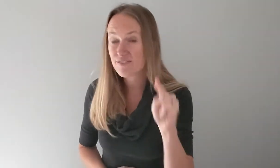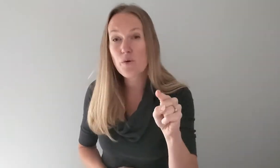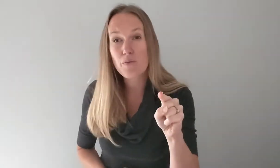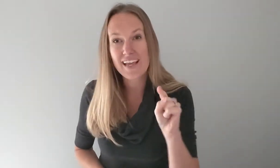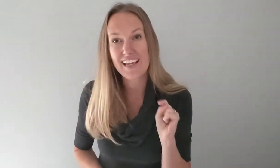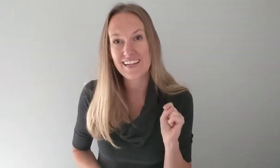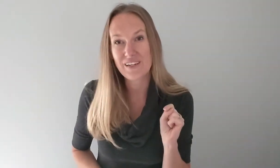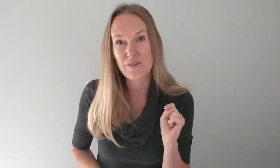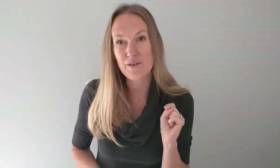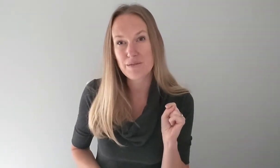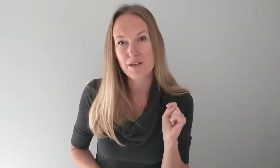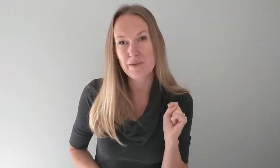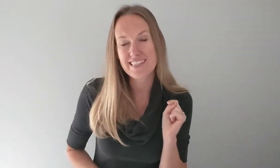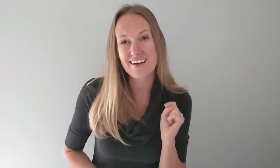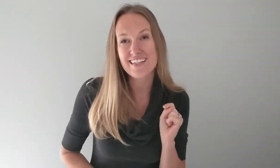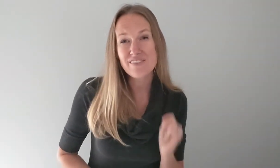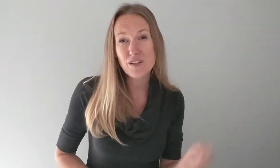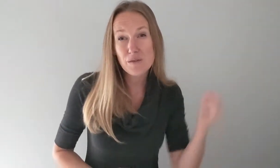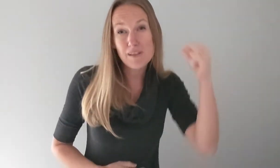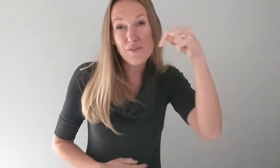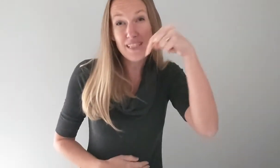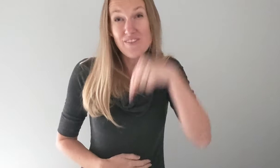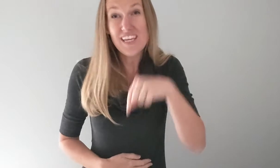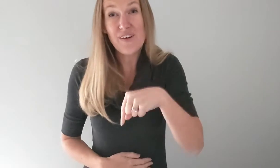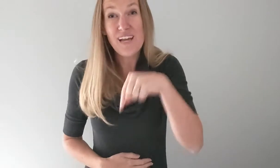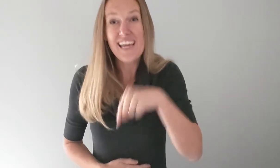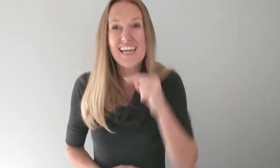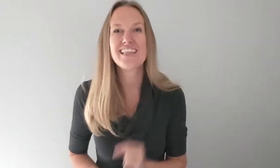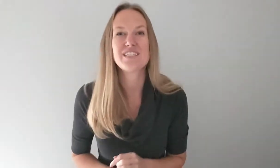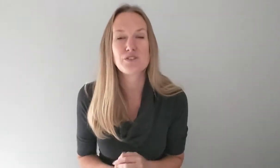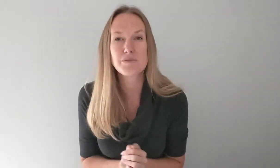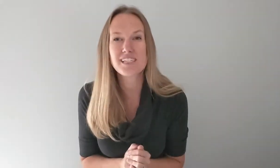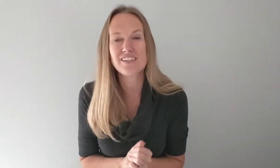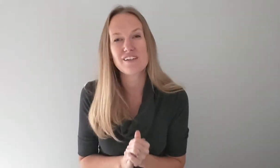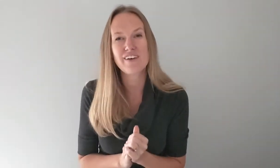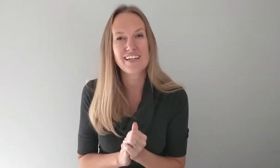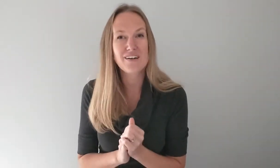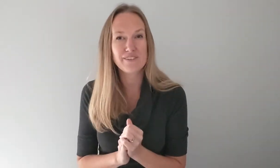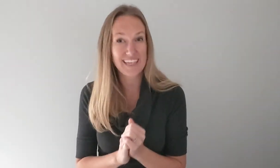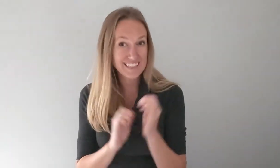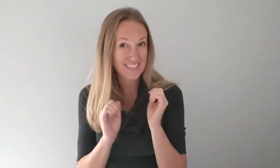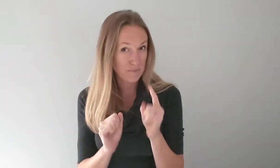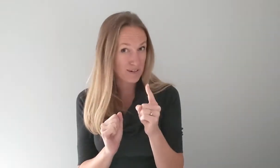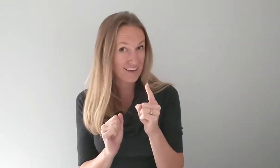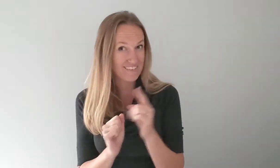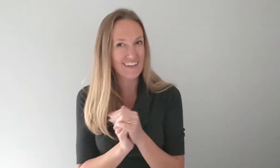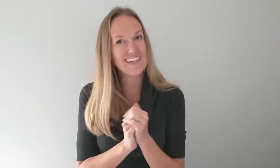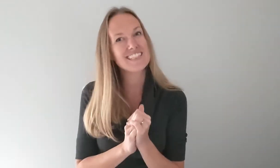you are right-handed, you're going to mirror my signs. If you look below this video, in the description, you're going to find helpful links like printing off the lyrics.